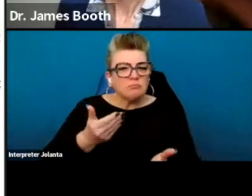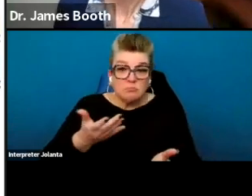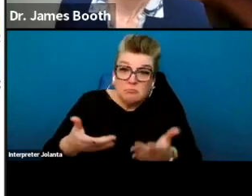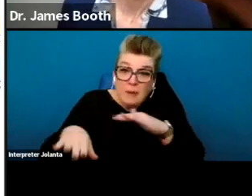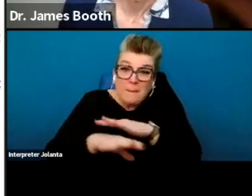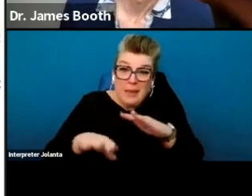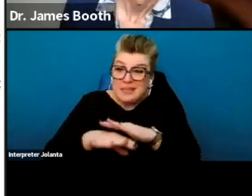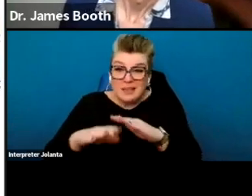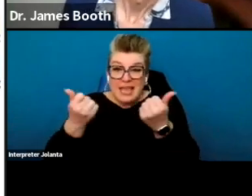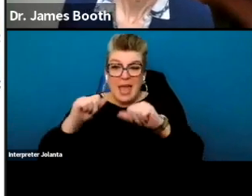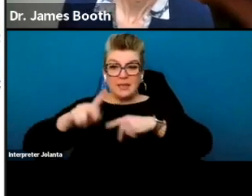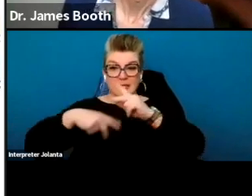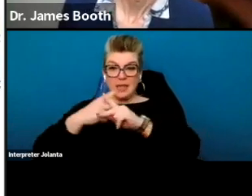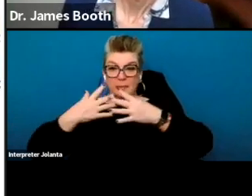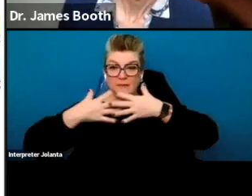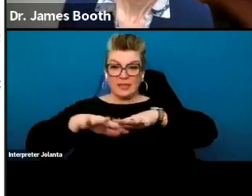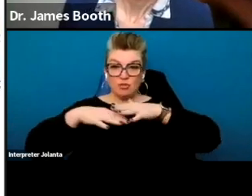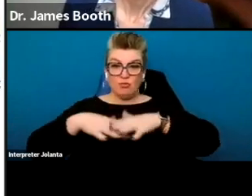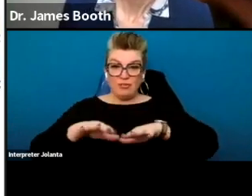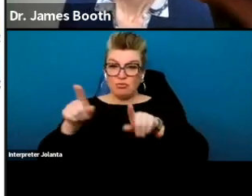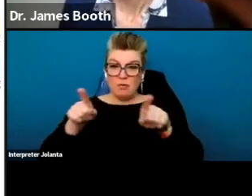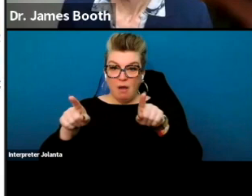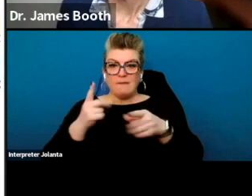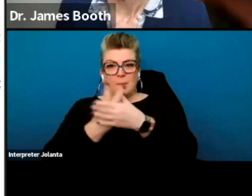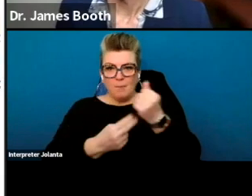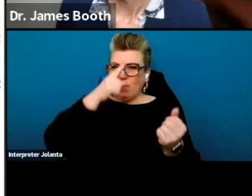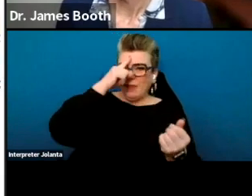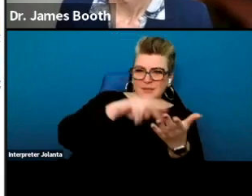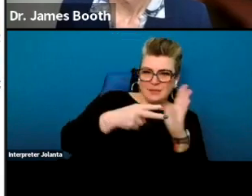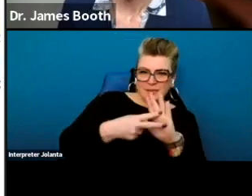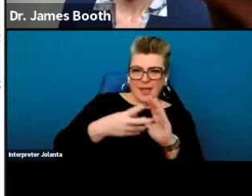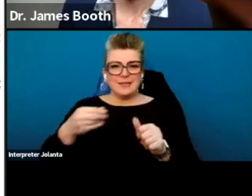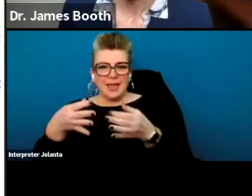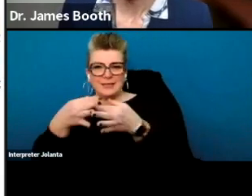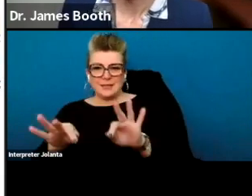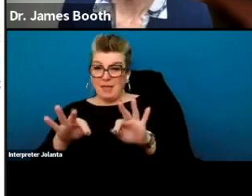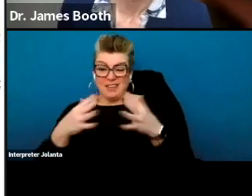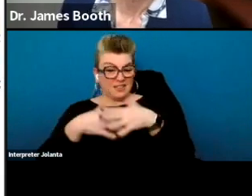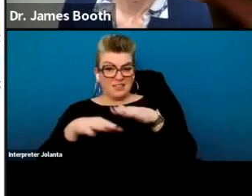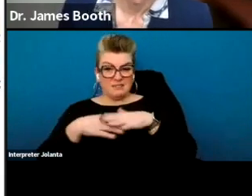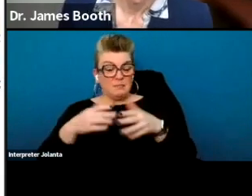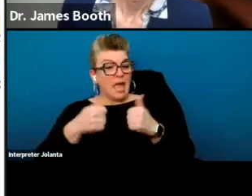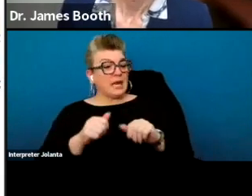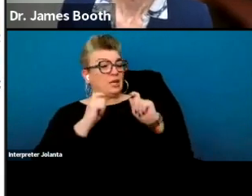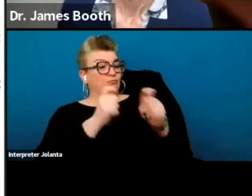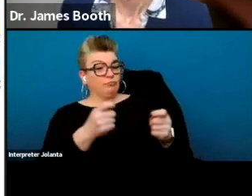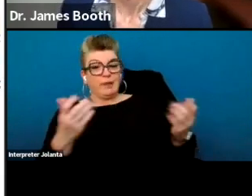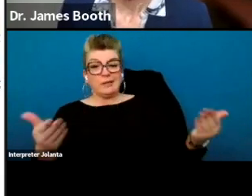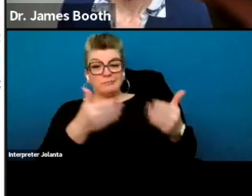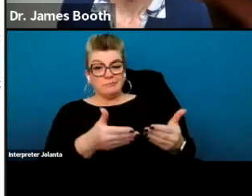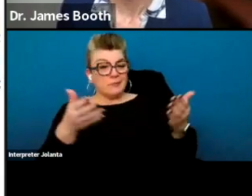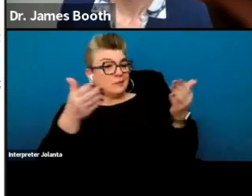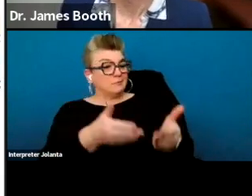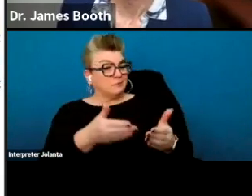basically integration. So both the syntax and the semantic task within task correlations were greater than